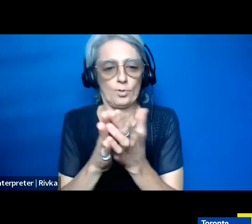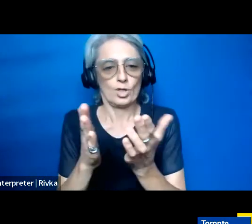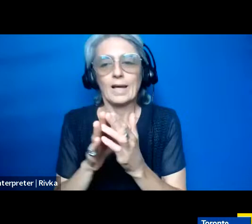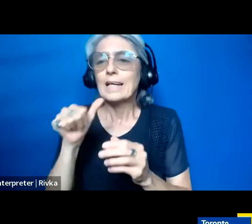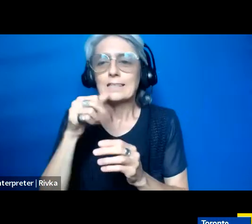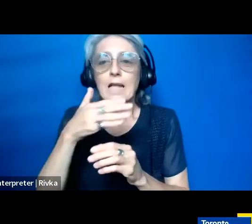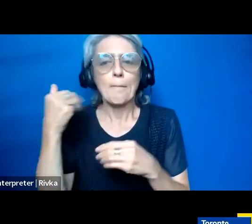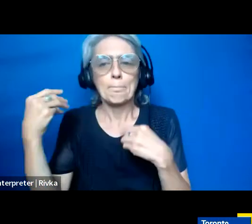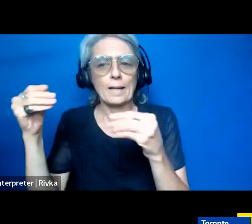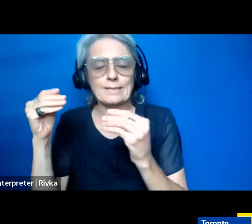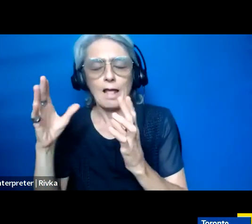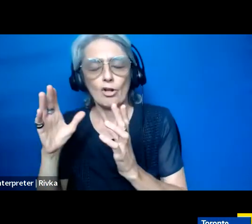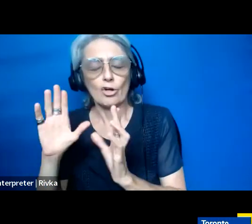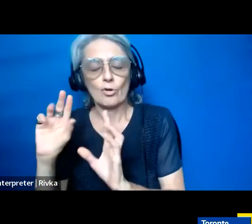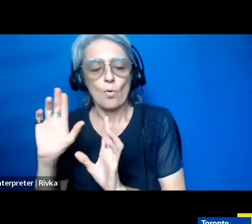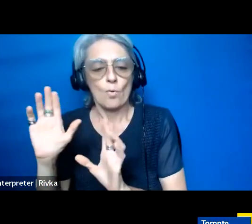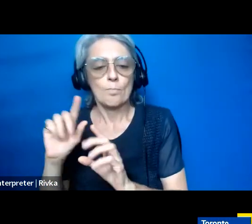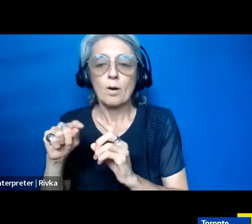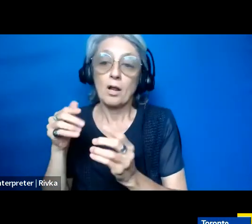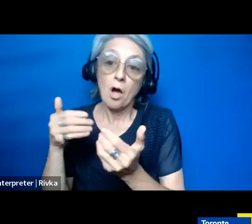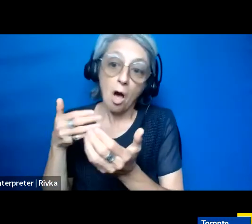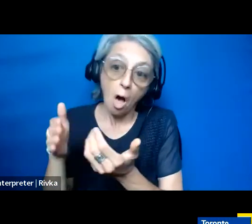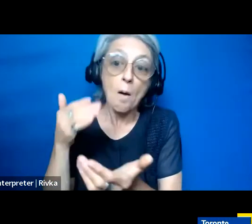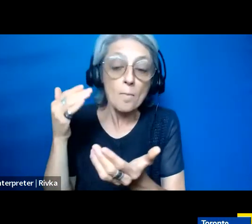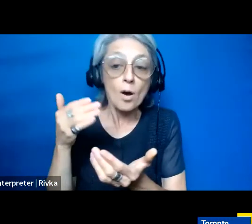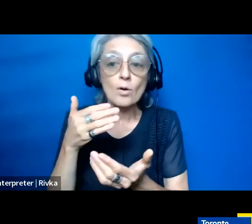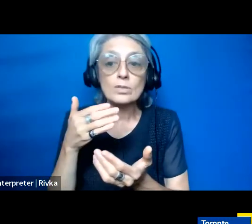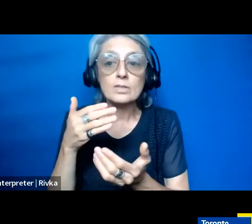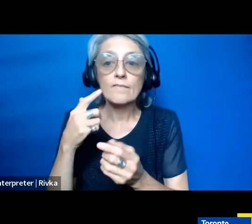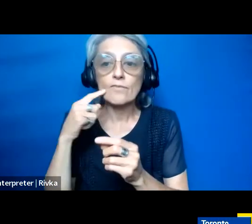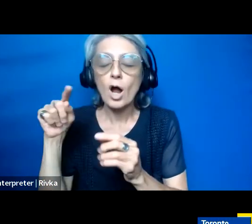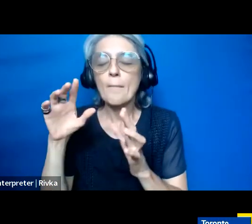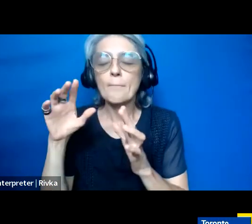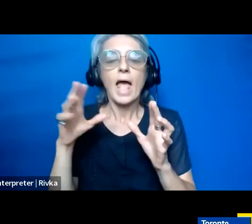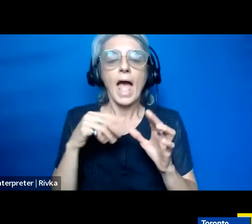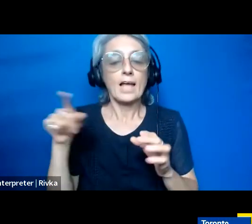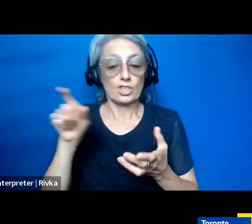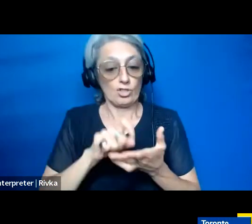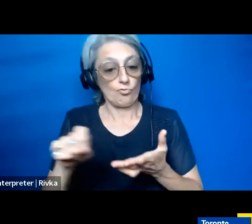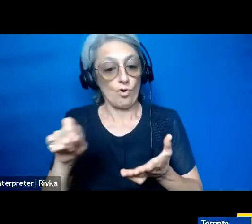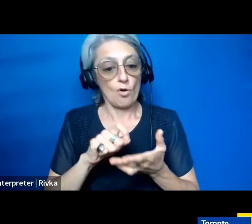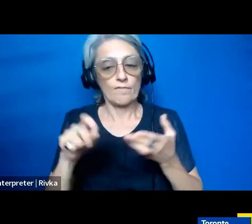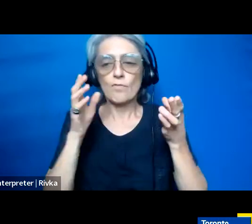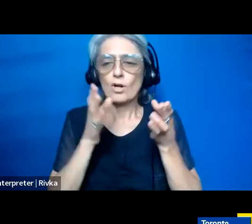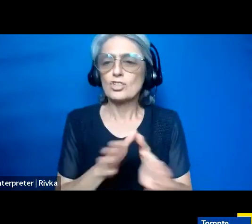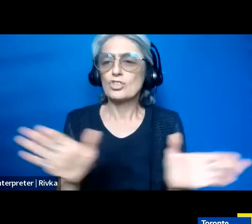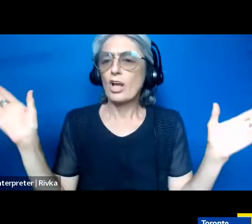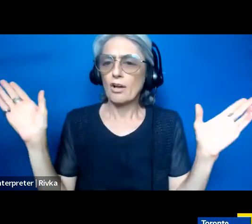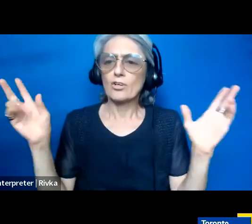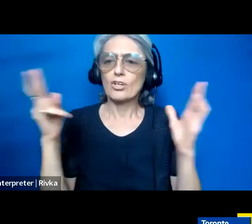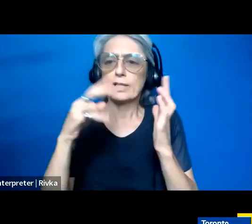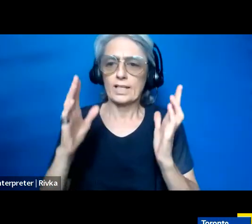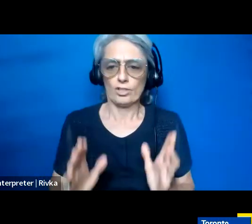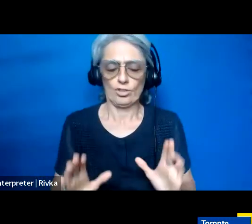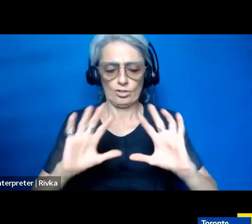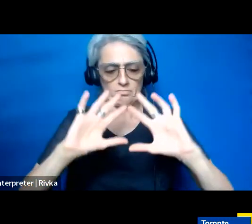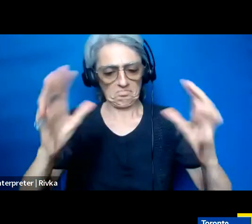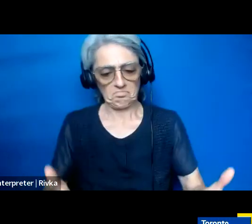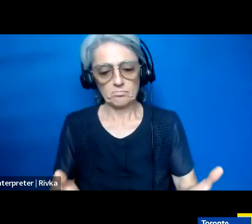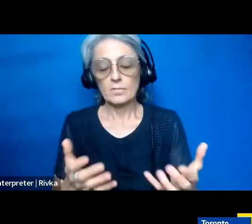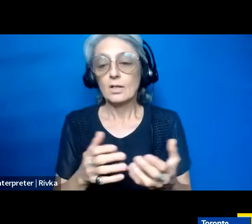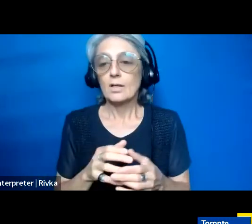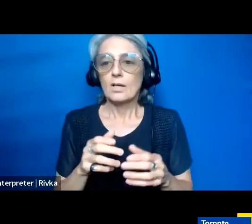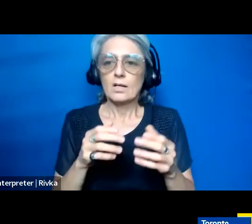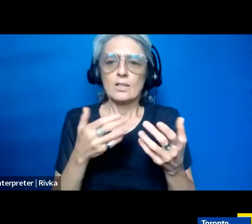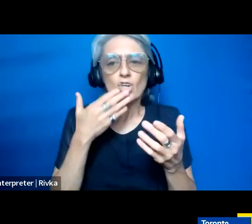bestseller book, but it's close to it and she wrote it for a general audience with a strong narrative